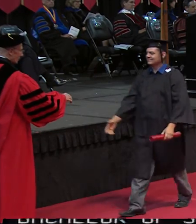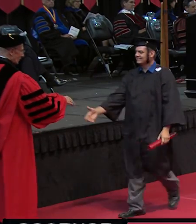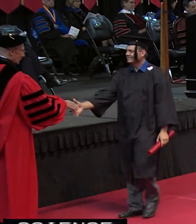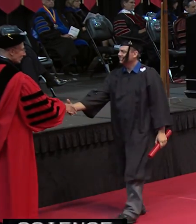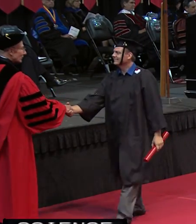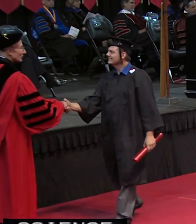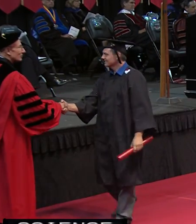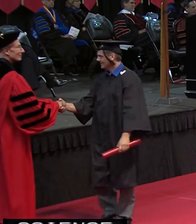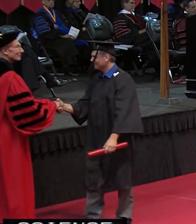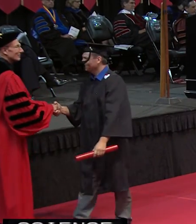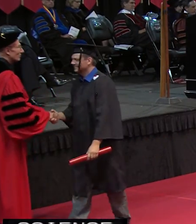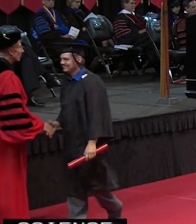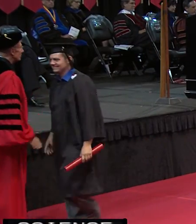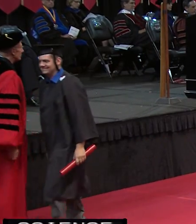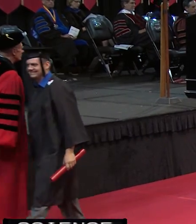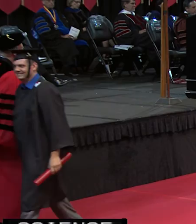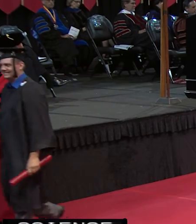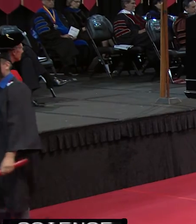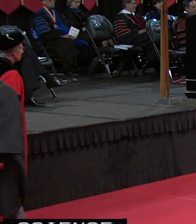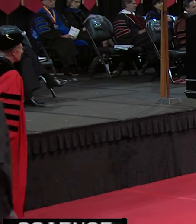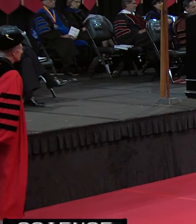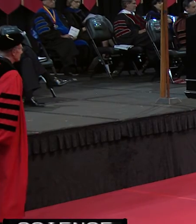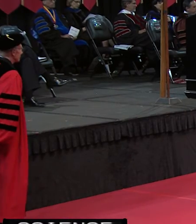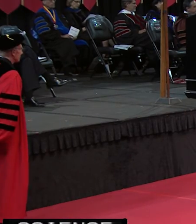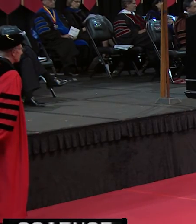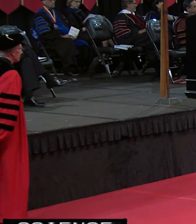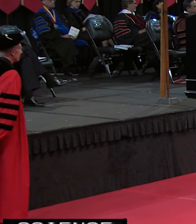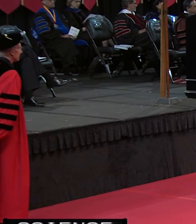Timothy Joshua Holcomb.